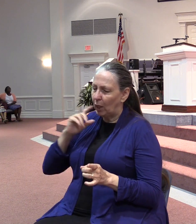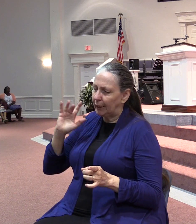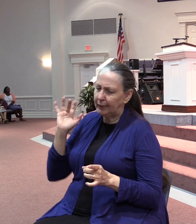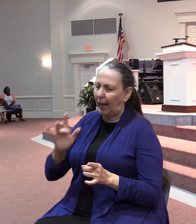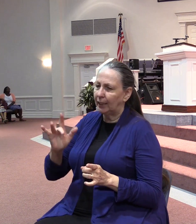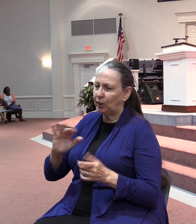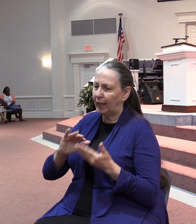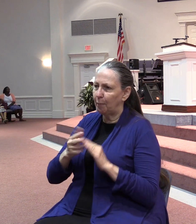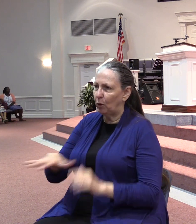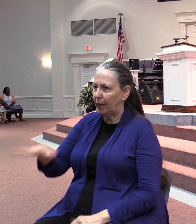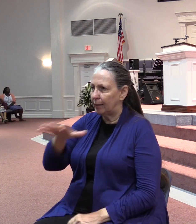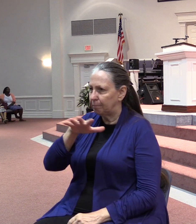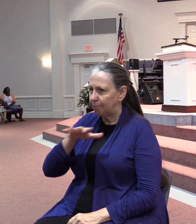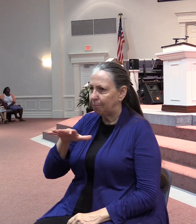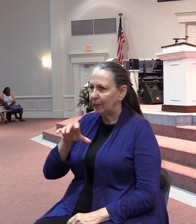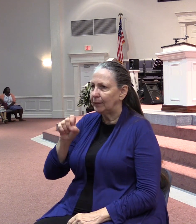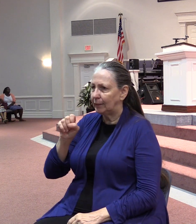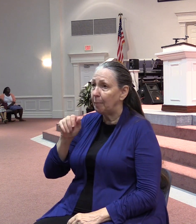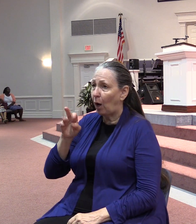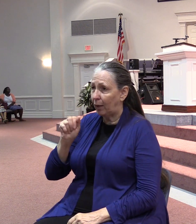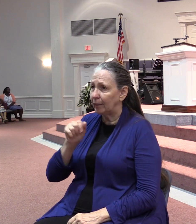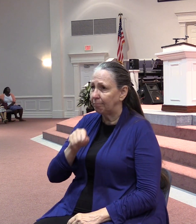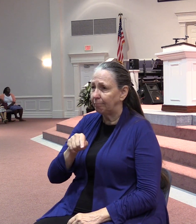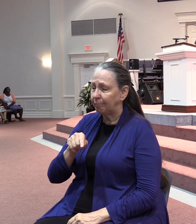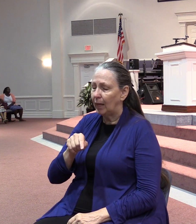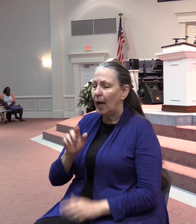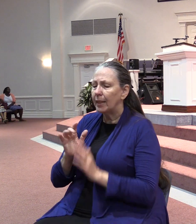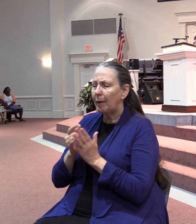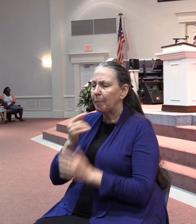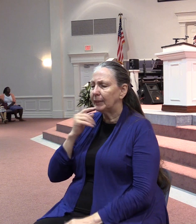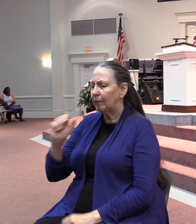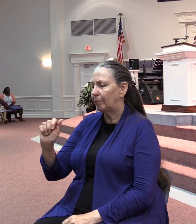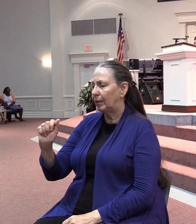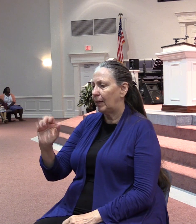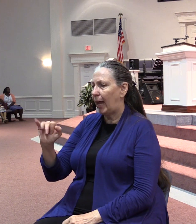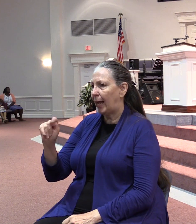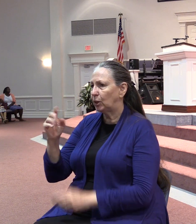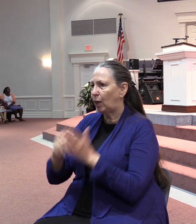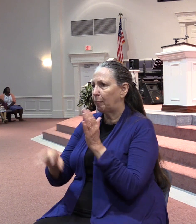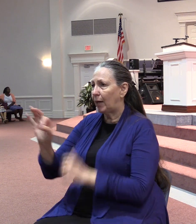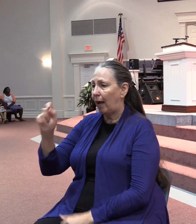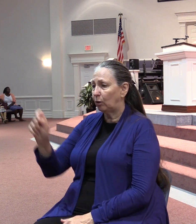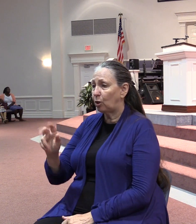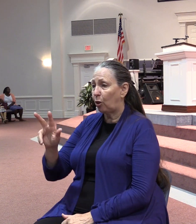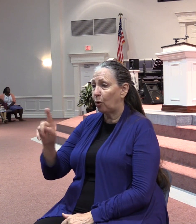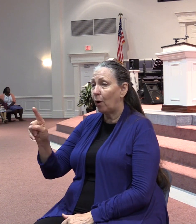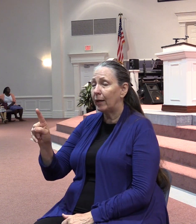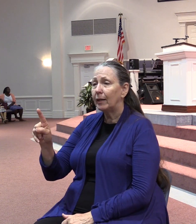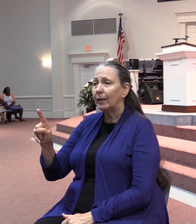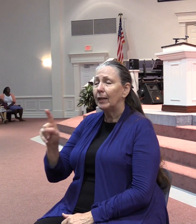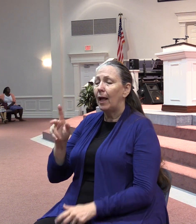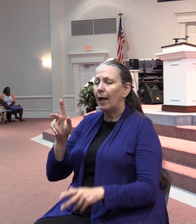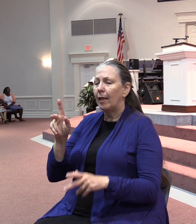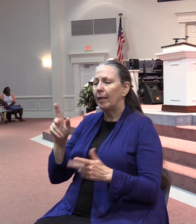that city of Samaria. The Bible says in Acts 9 and 31 that he had the